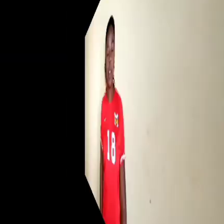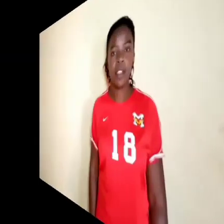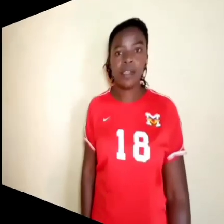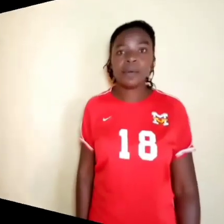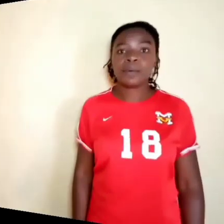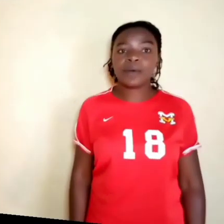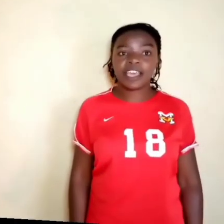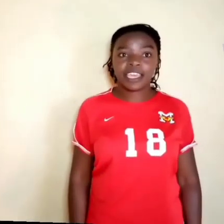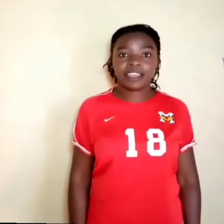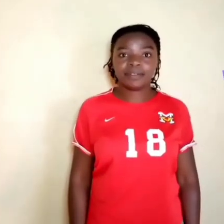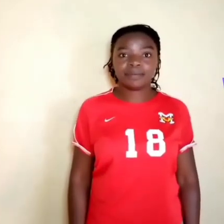Why.